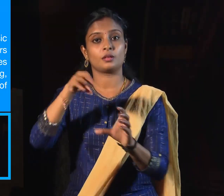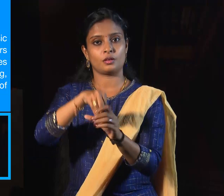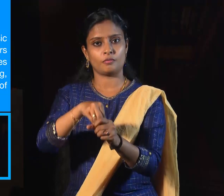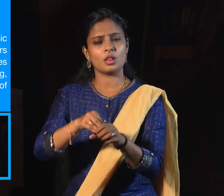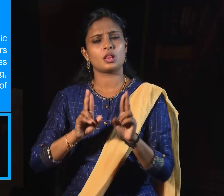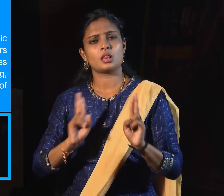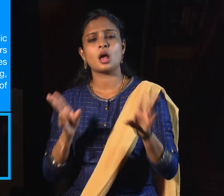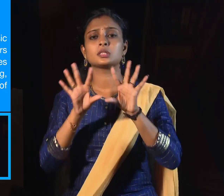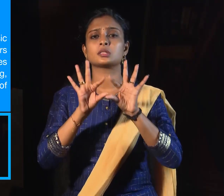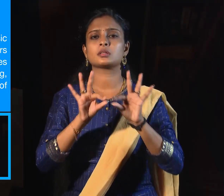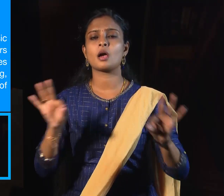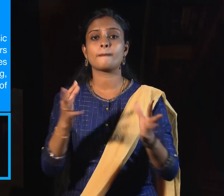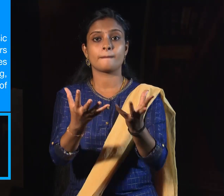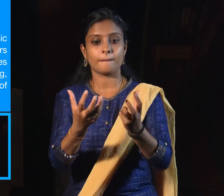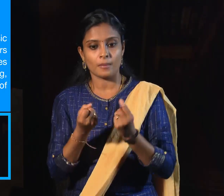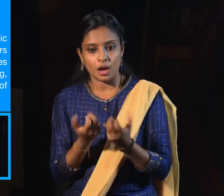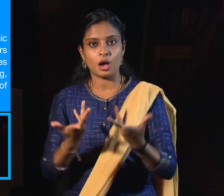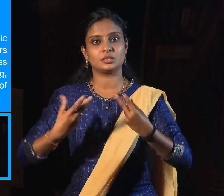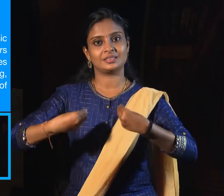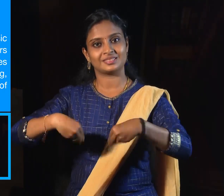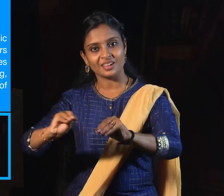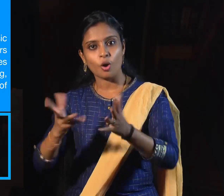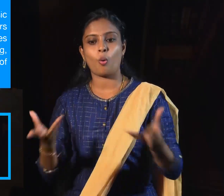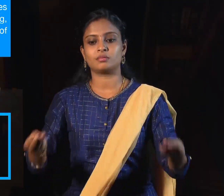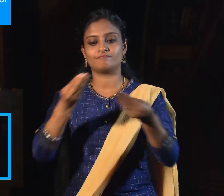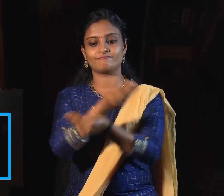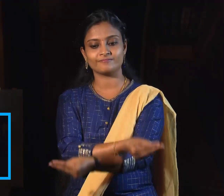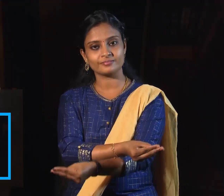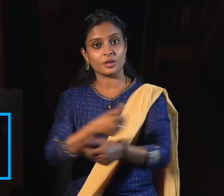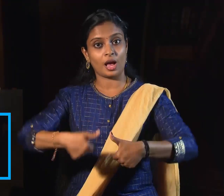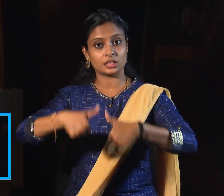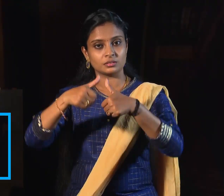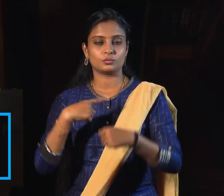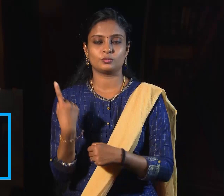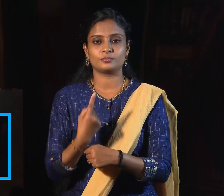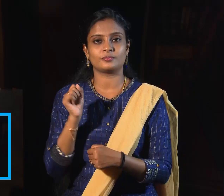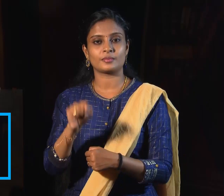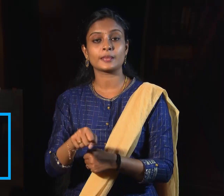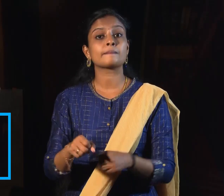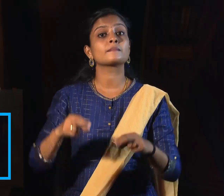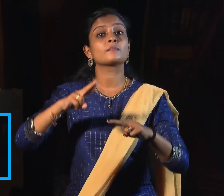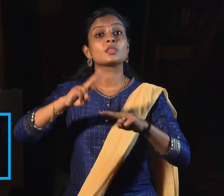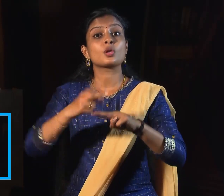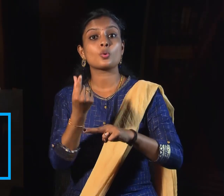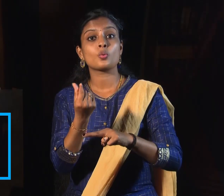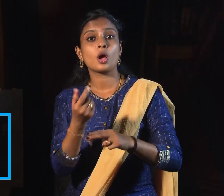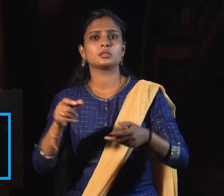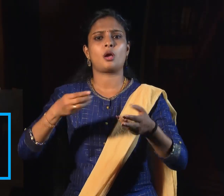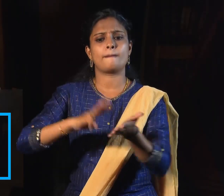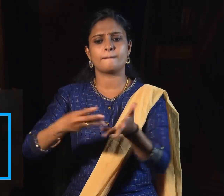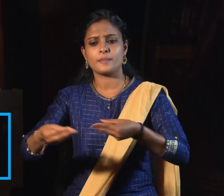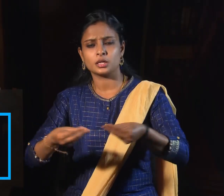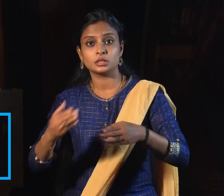buying, selling, or exchange of assets. In financial markets, people trade securities such